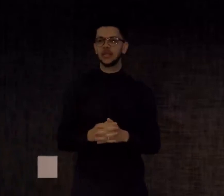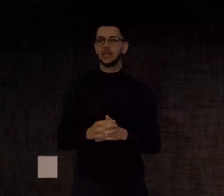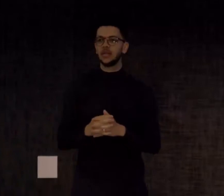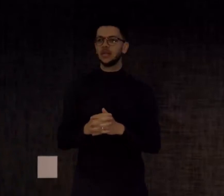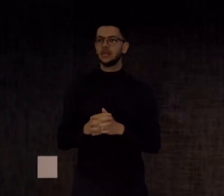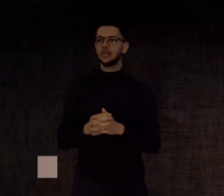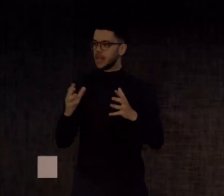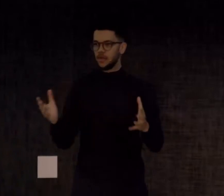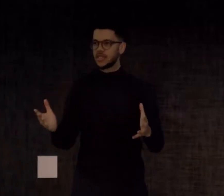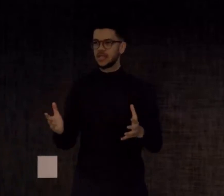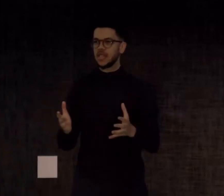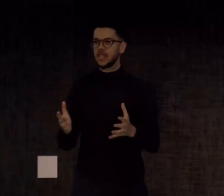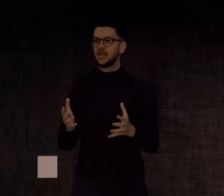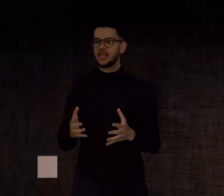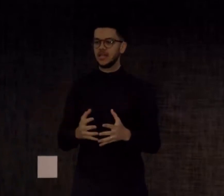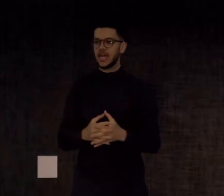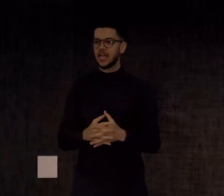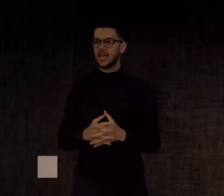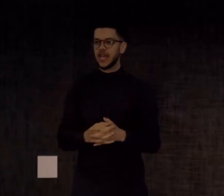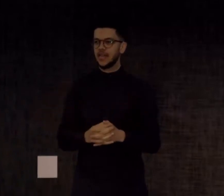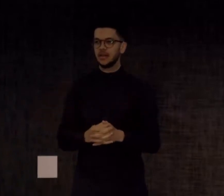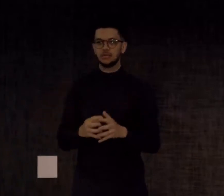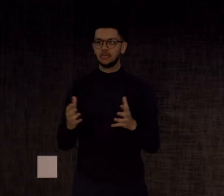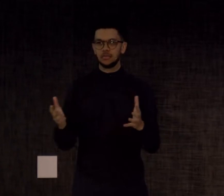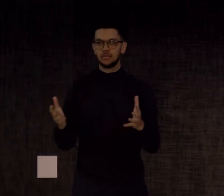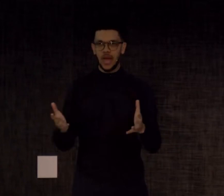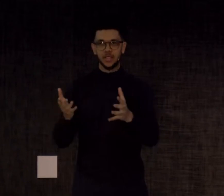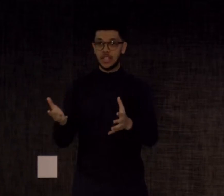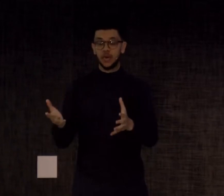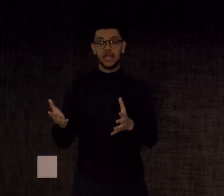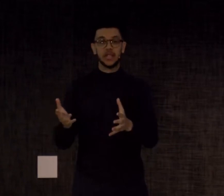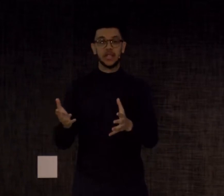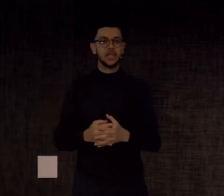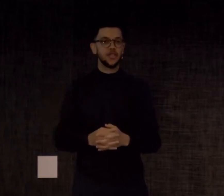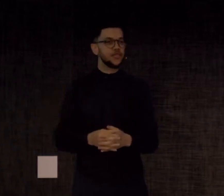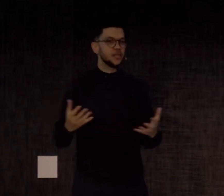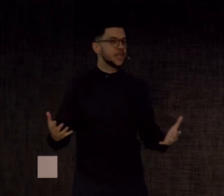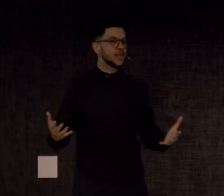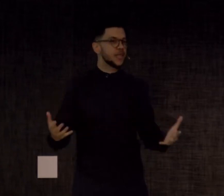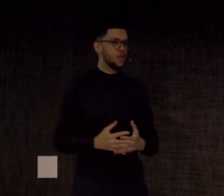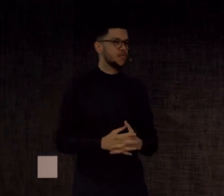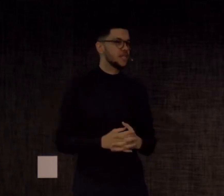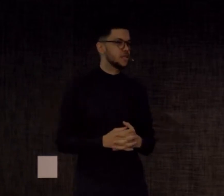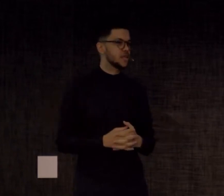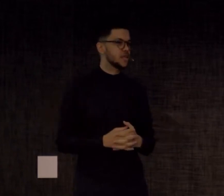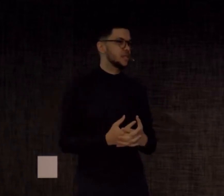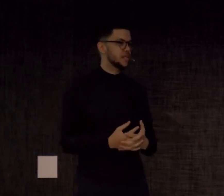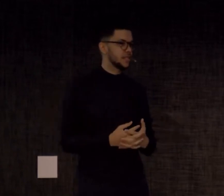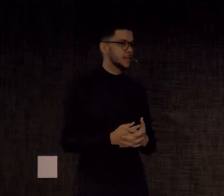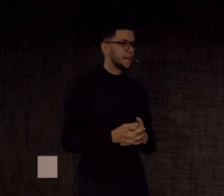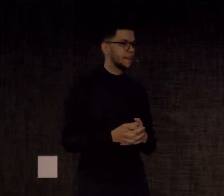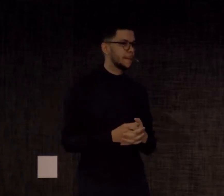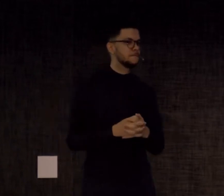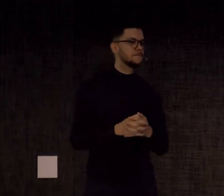report, the risks that we face as a country together, as risk practitioners that you face, but that we all face as